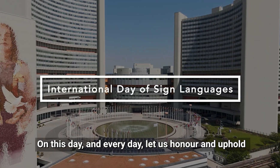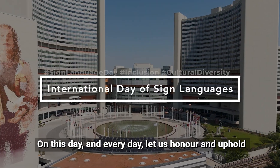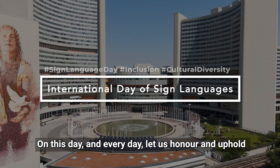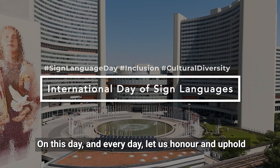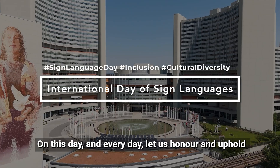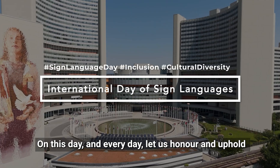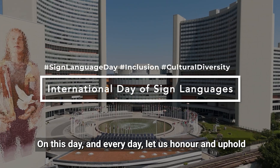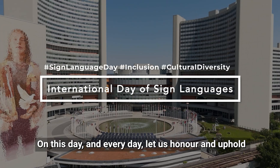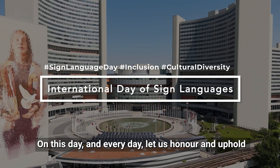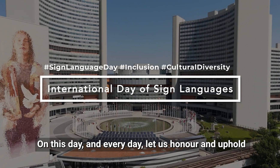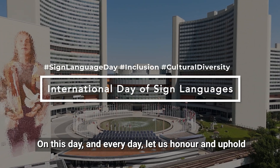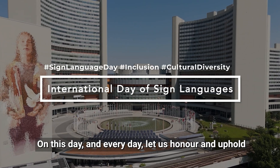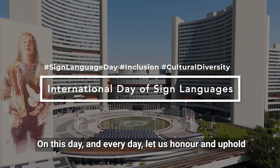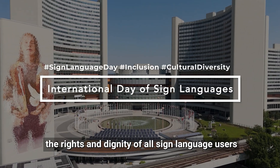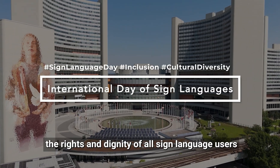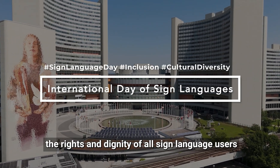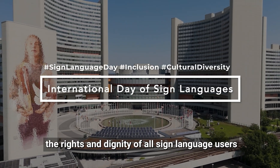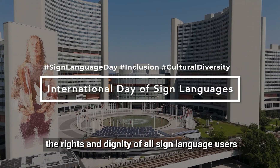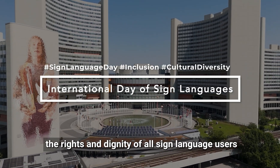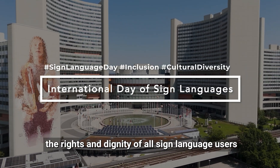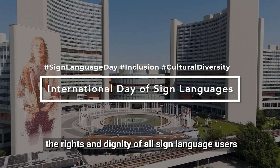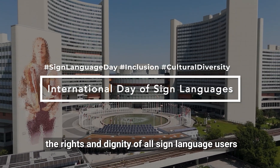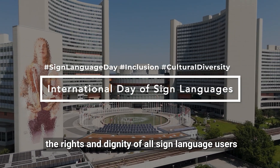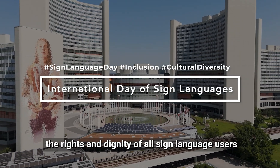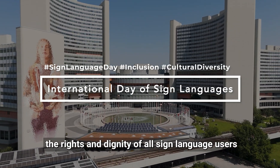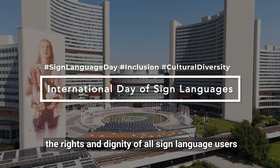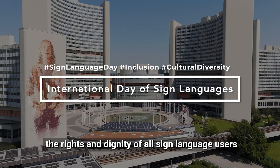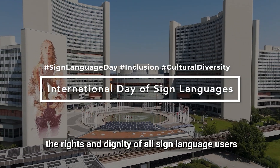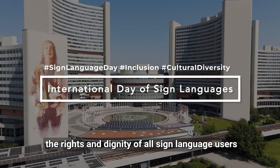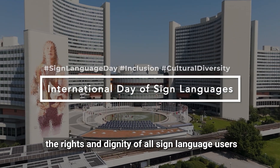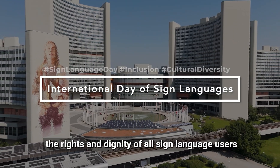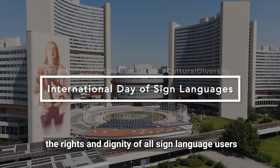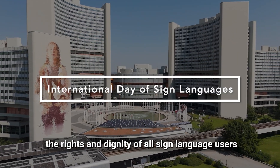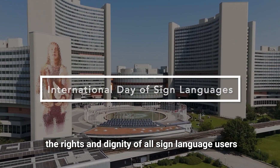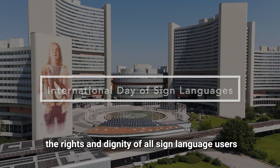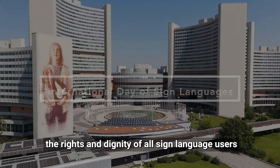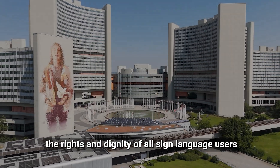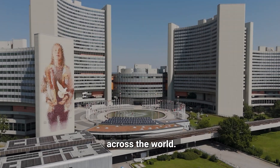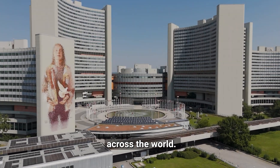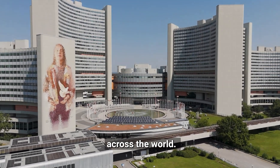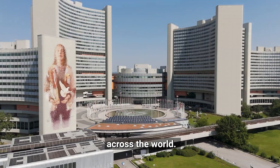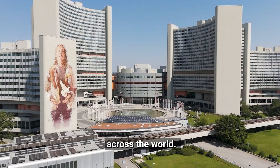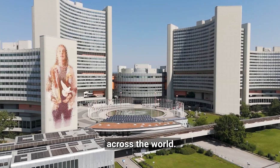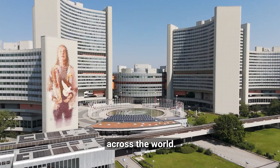Sign Language is present. honor and uphold the rights and dignity of all sign language users across the world.